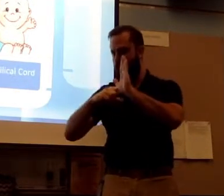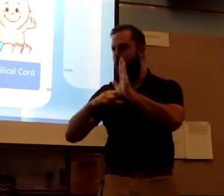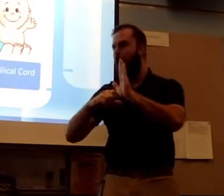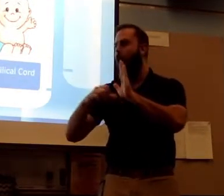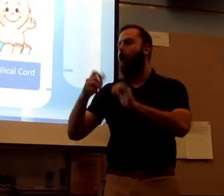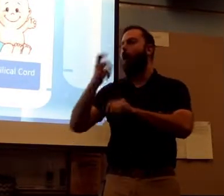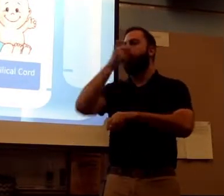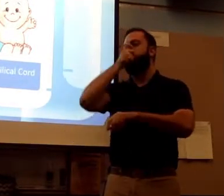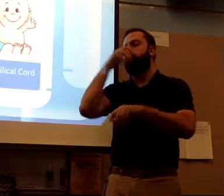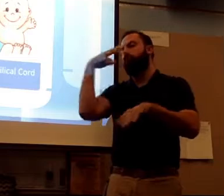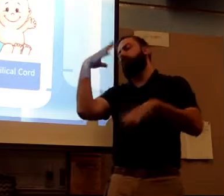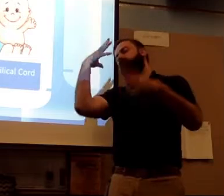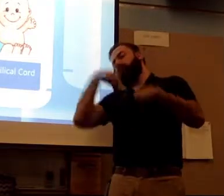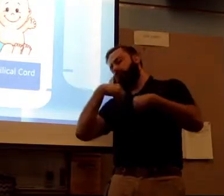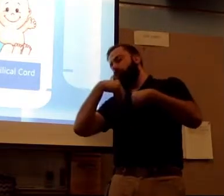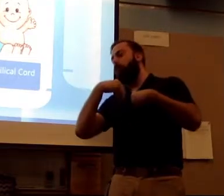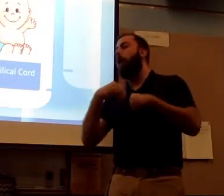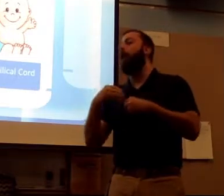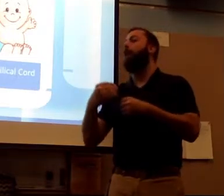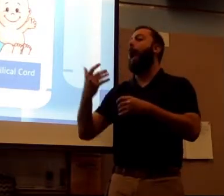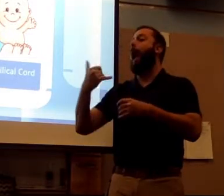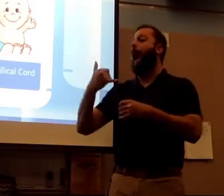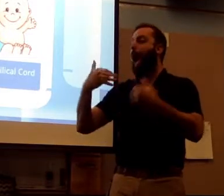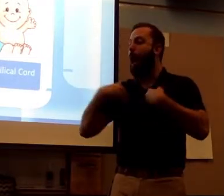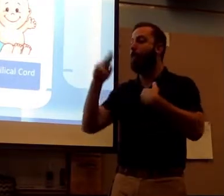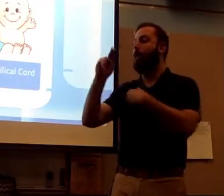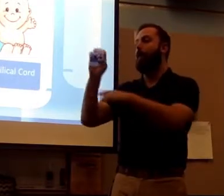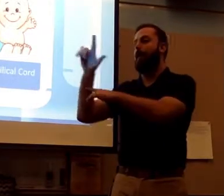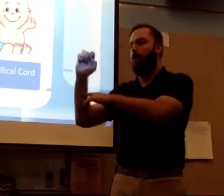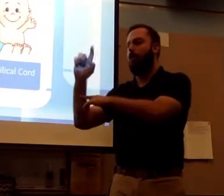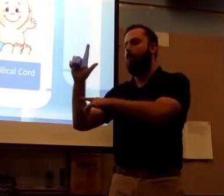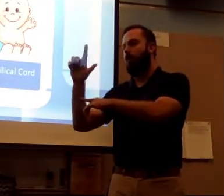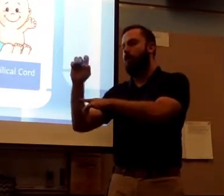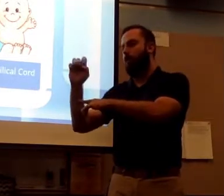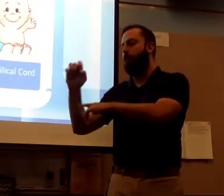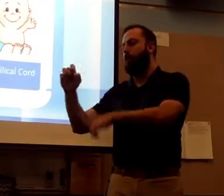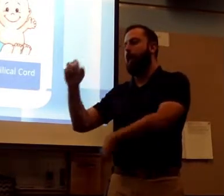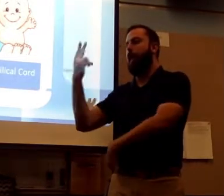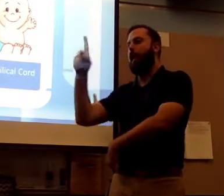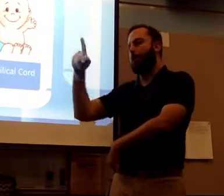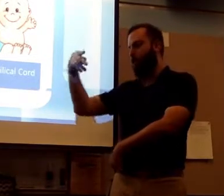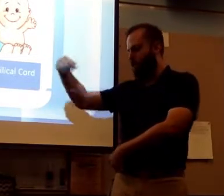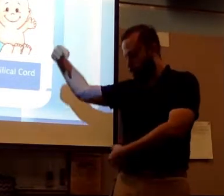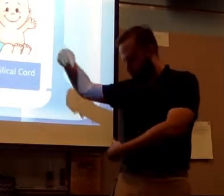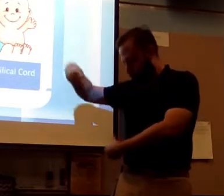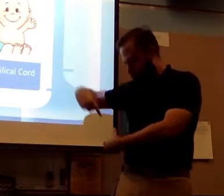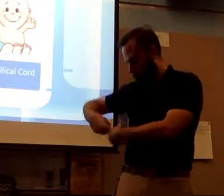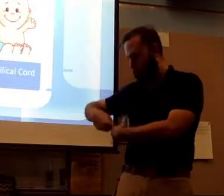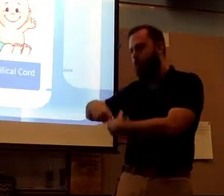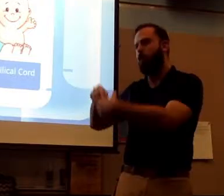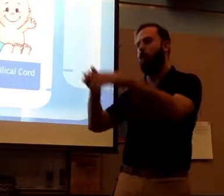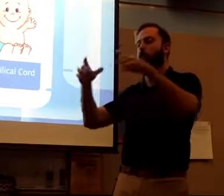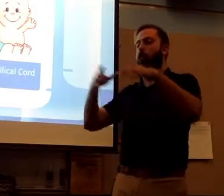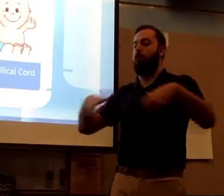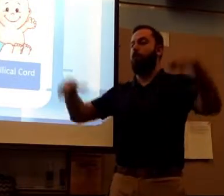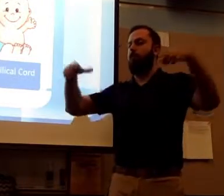take a hollow needle and go into your hip bone and go down into the bone and draw out the bone marrow from